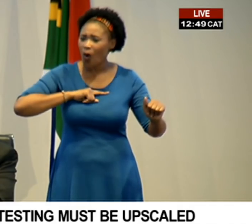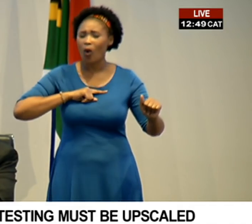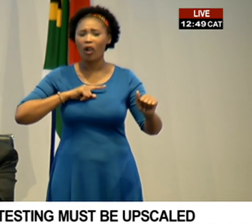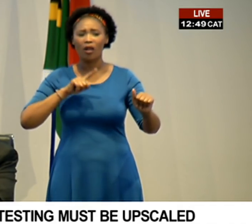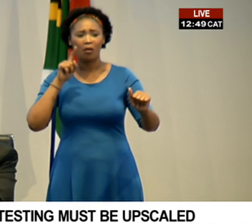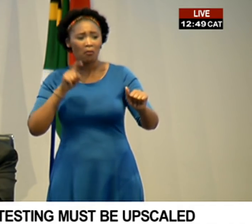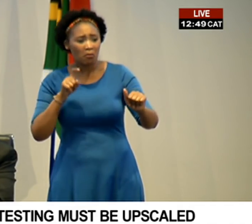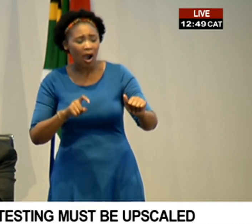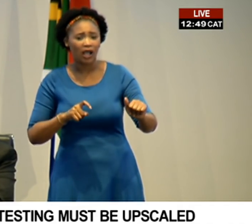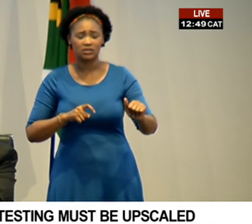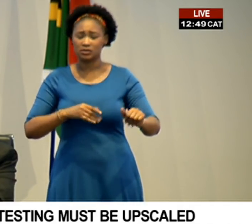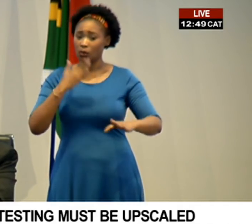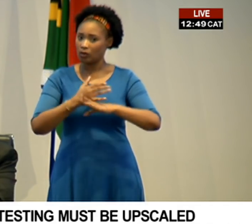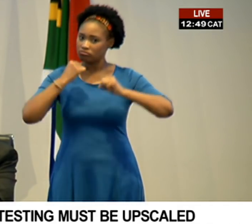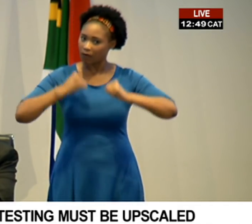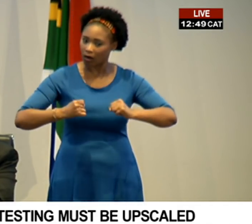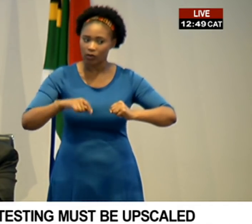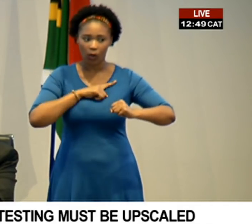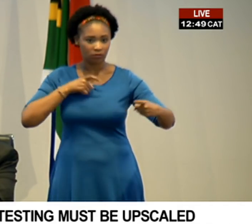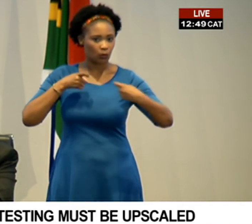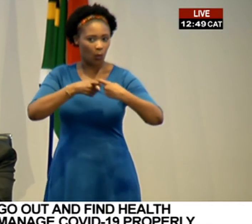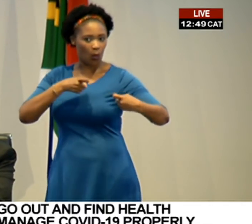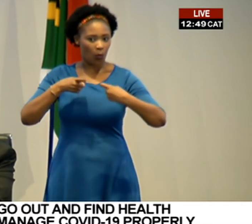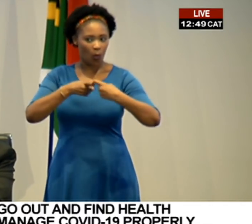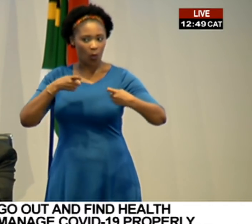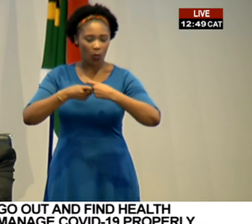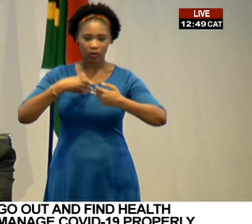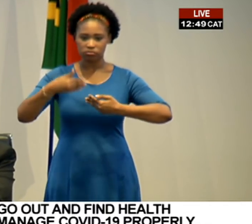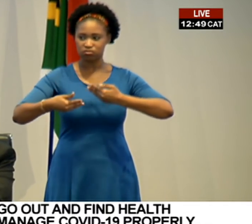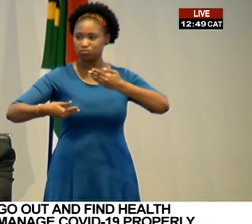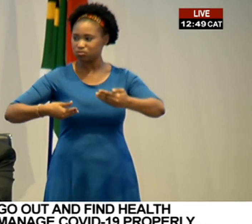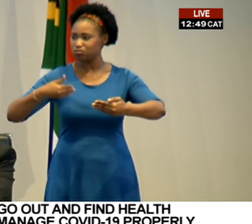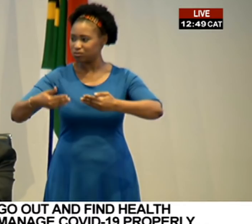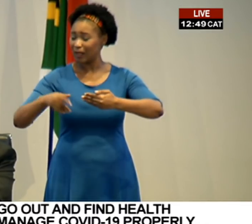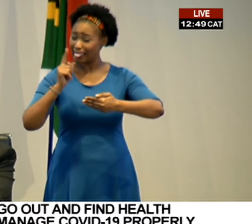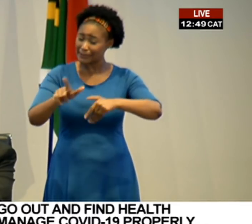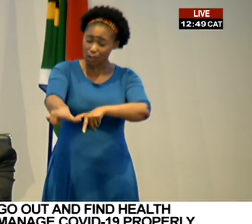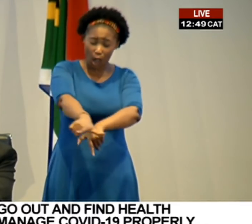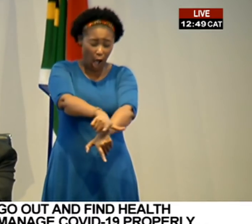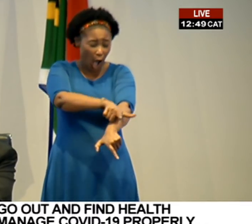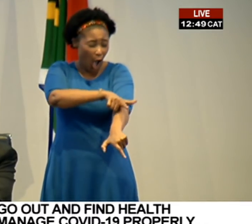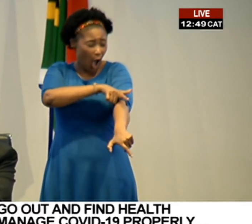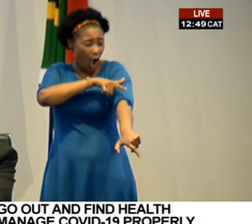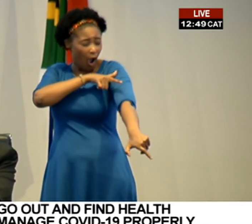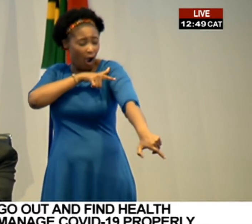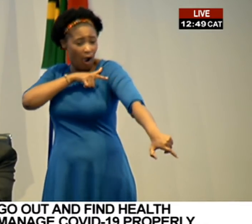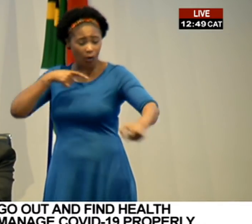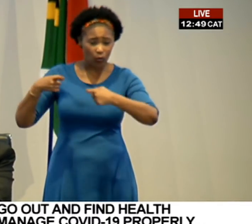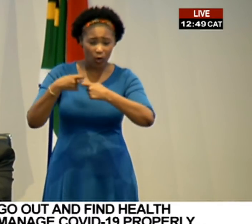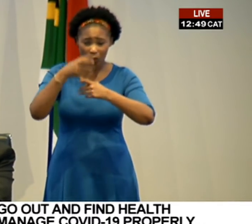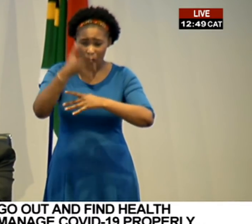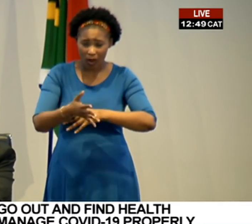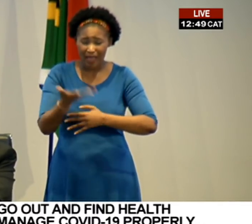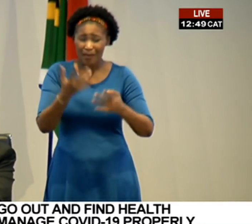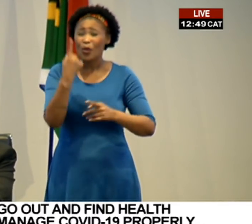on deck. The war is not over. This is a long-term war. It will probably take us a